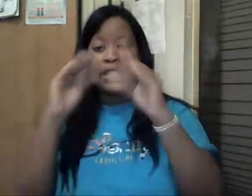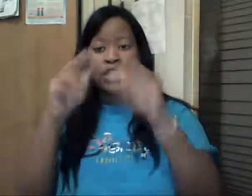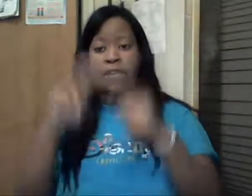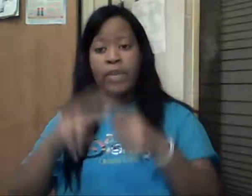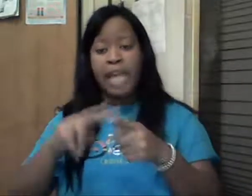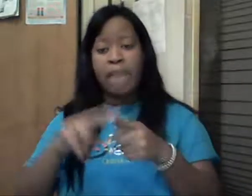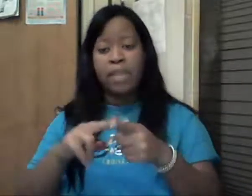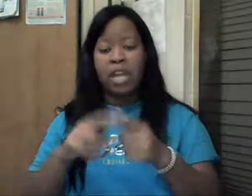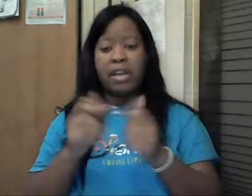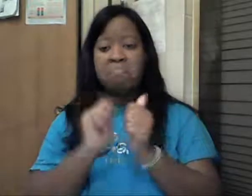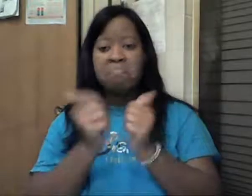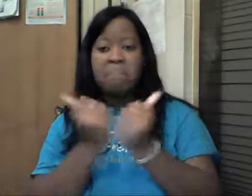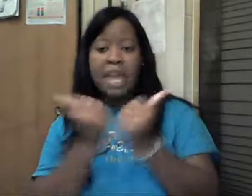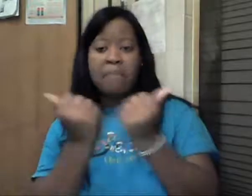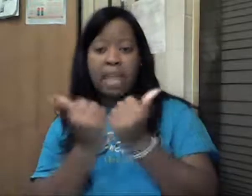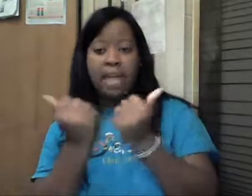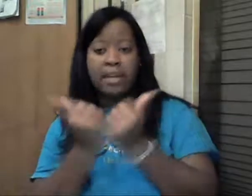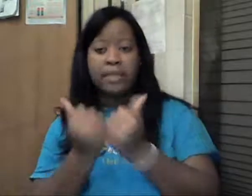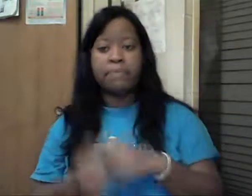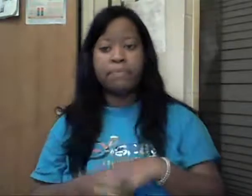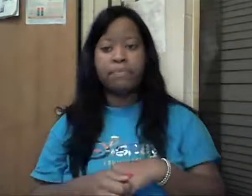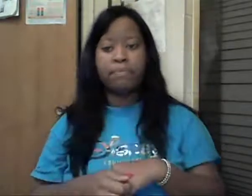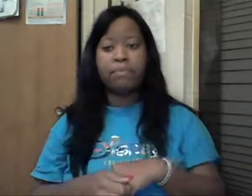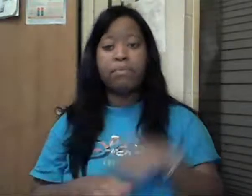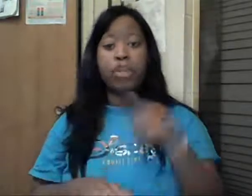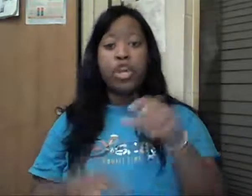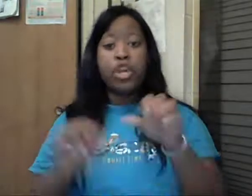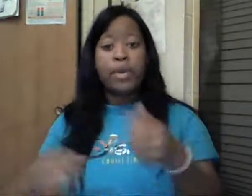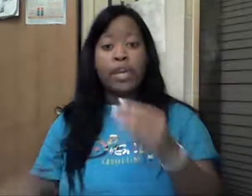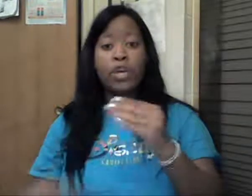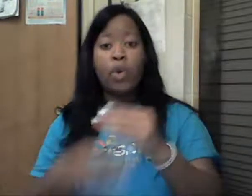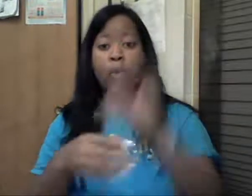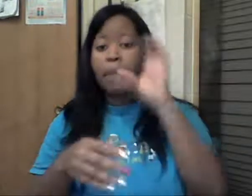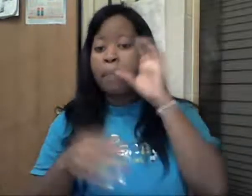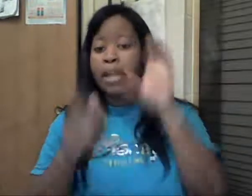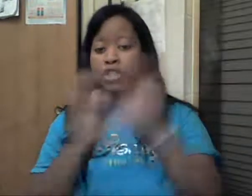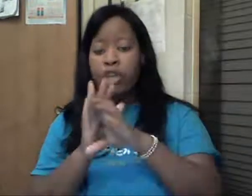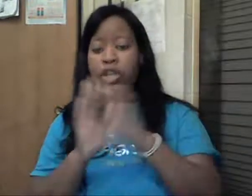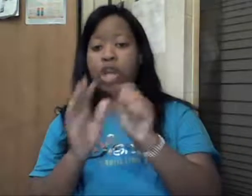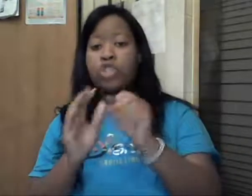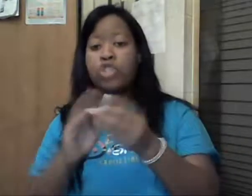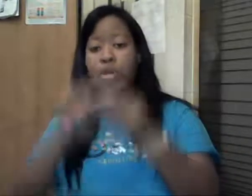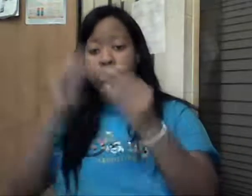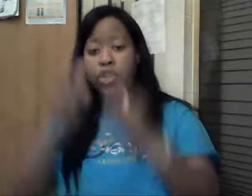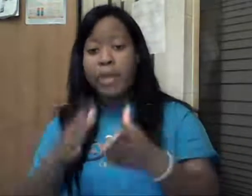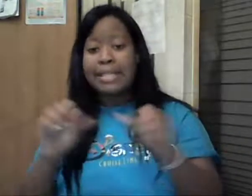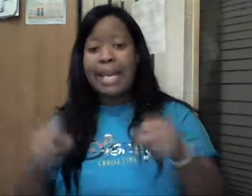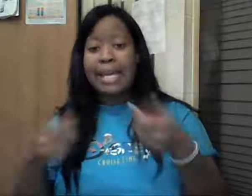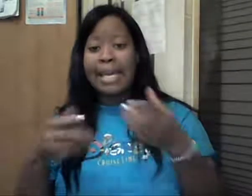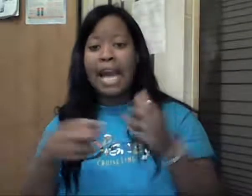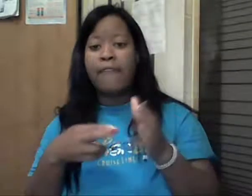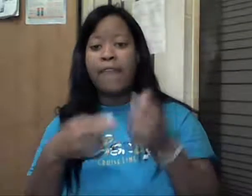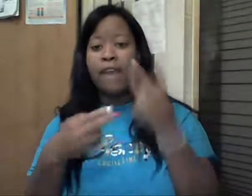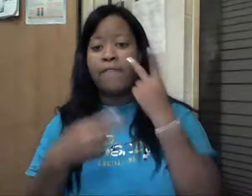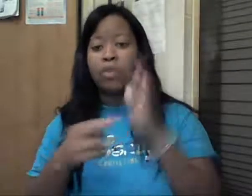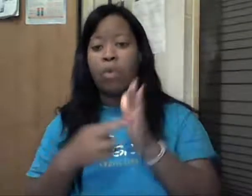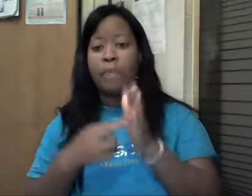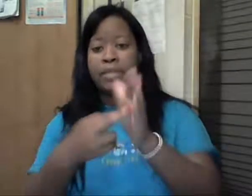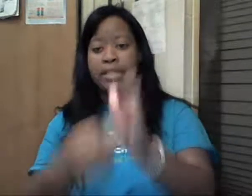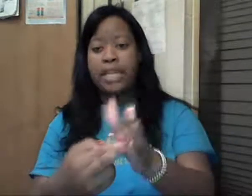pre-teaching vocabulary game-like. You can incorporate pictures so students can have a visual representation